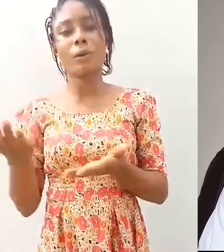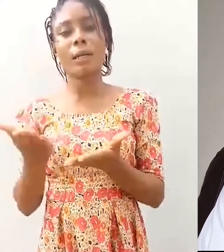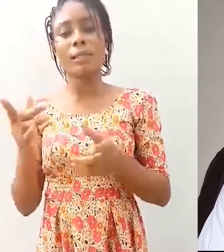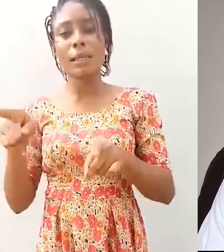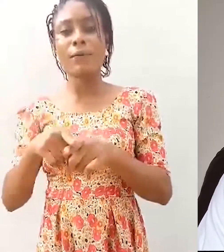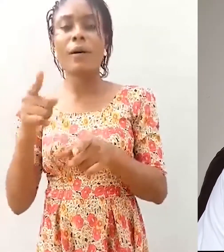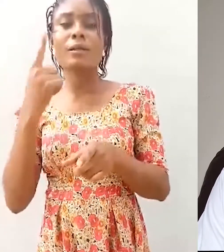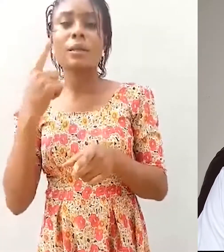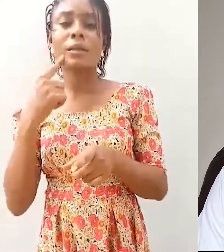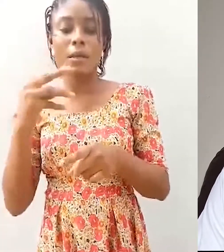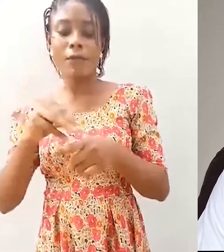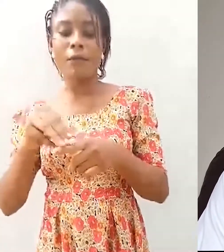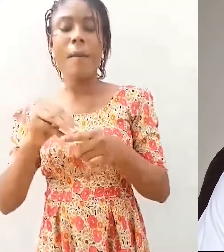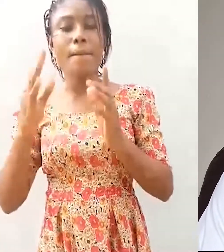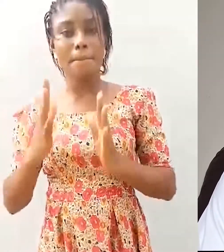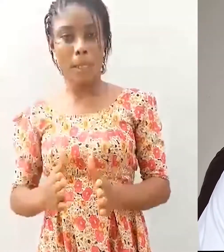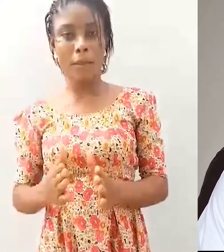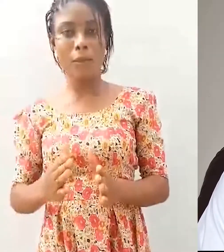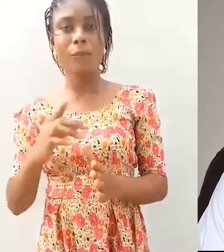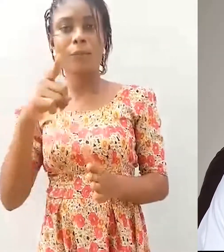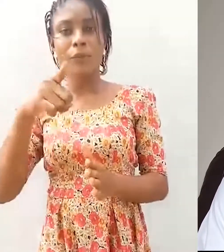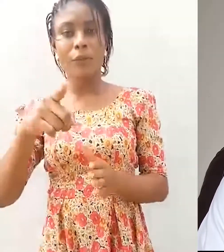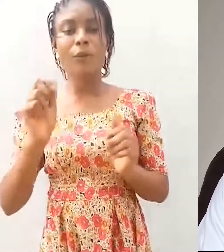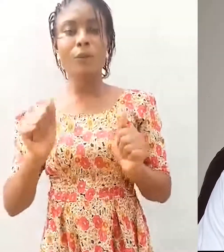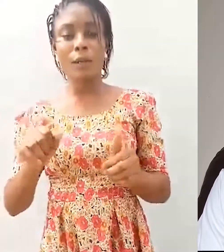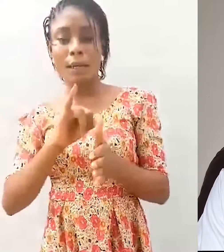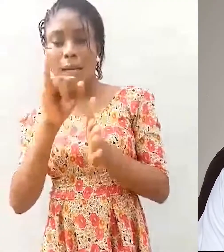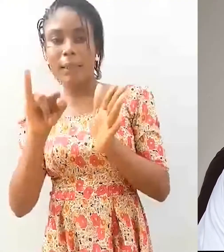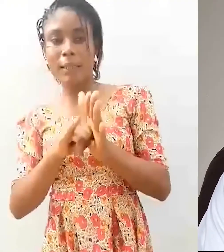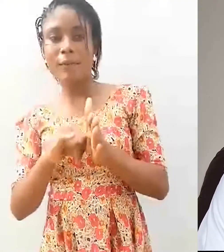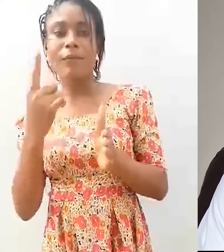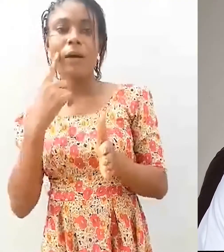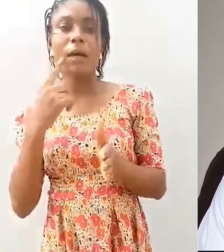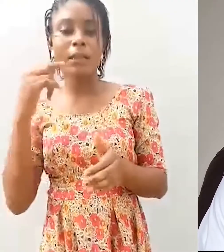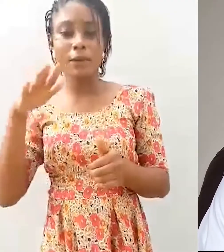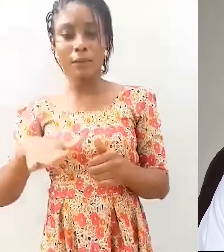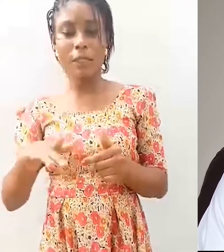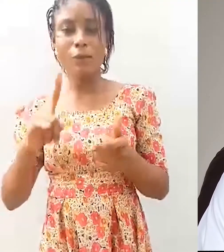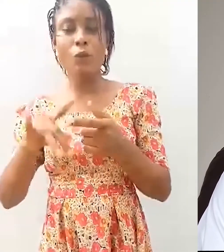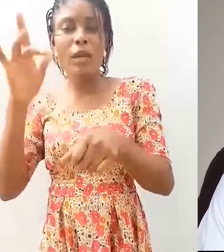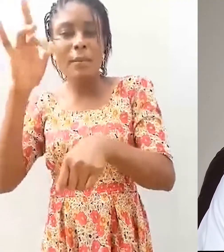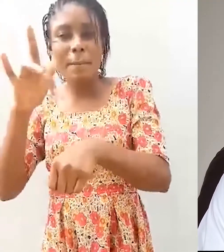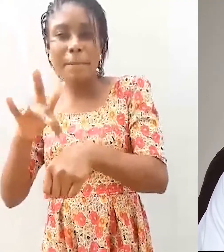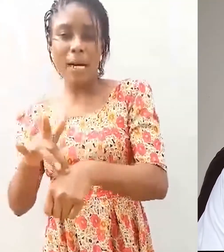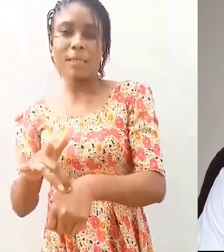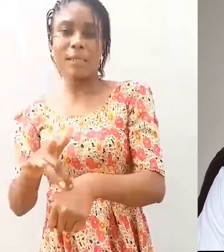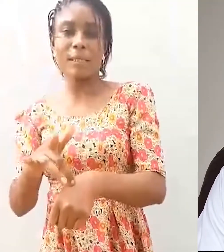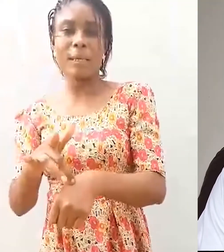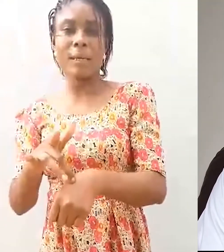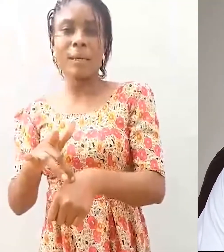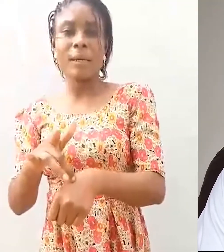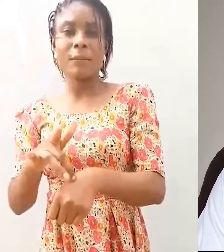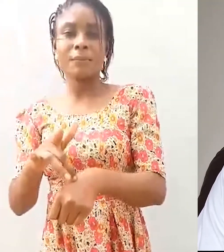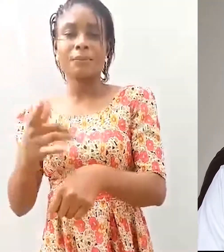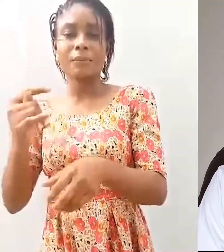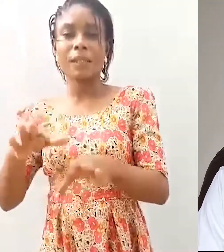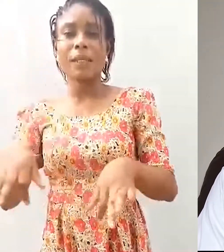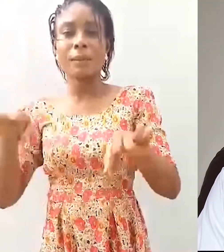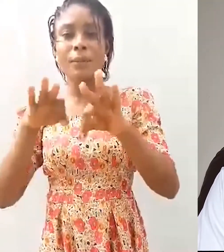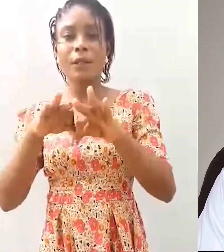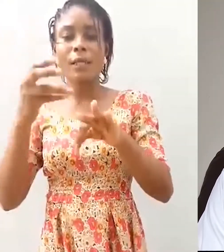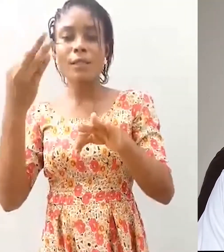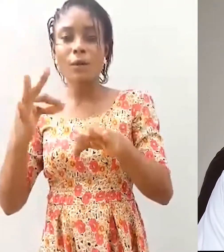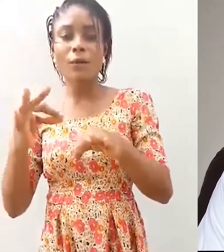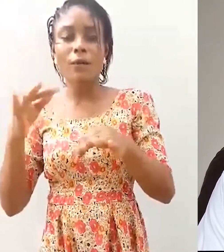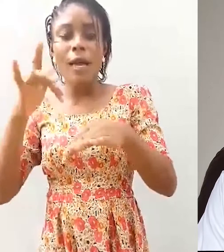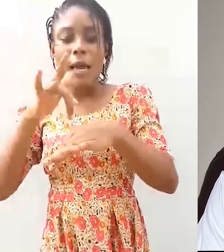should be a deaf mentor. You should serve as a deaf mentor. You should identify a deaf child